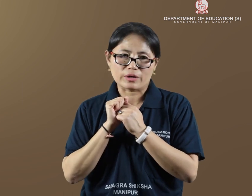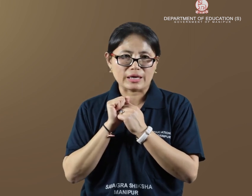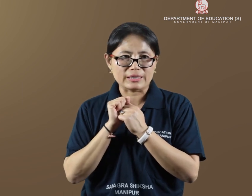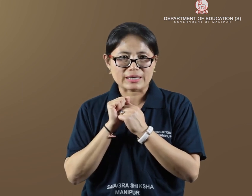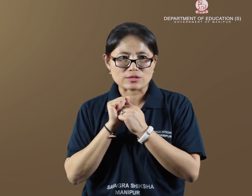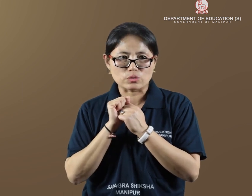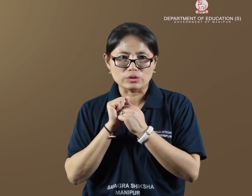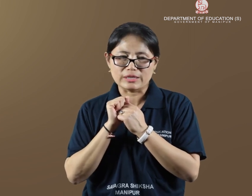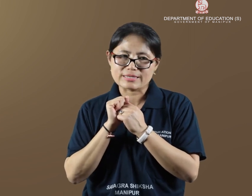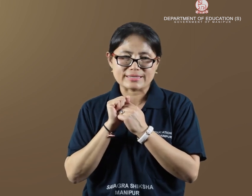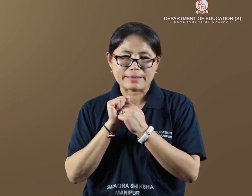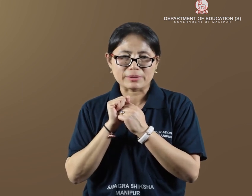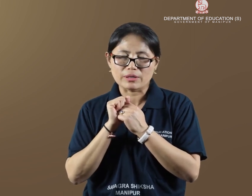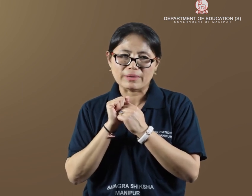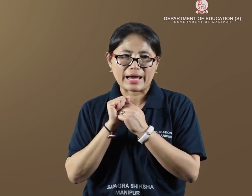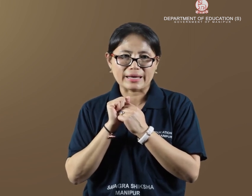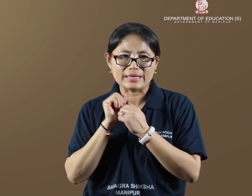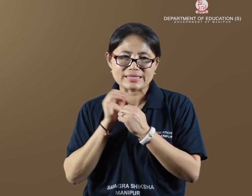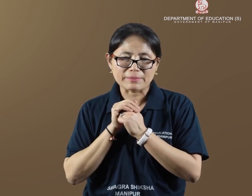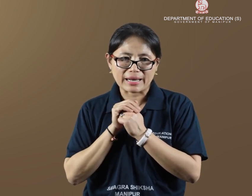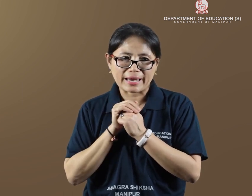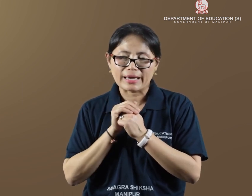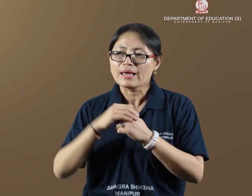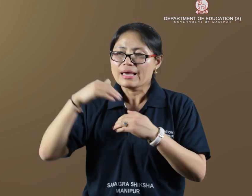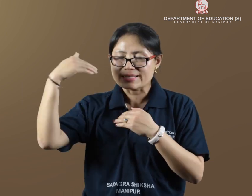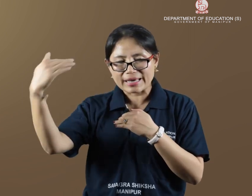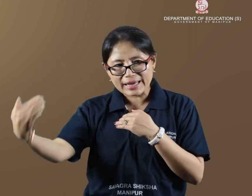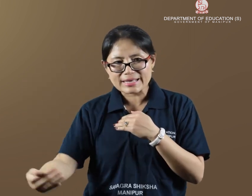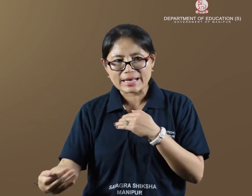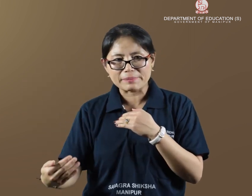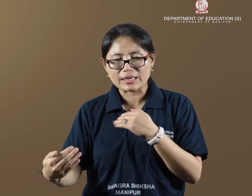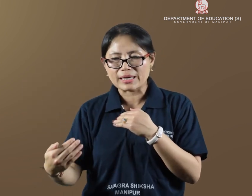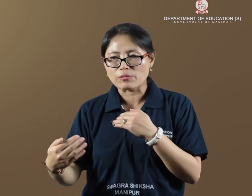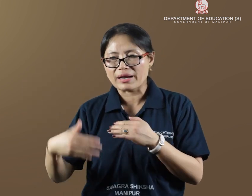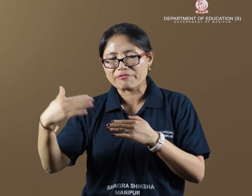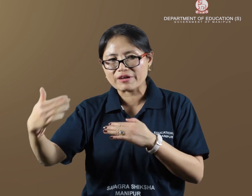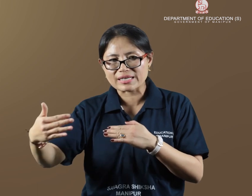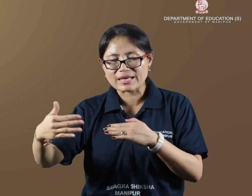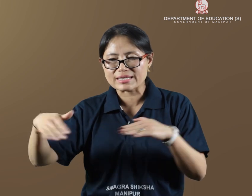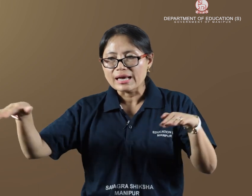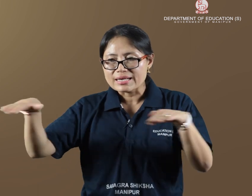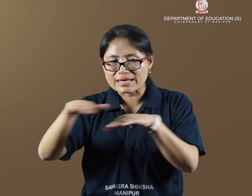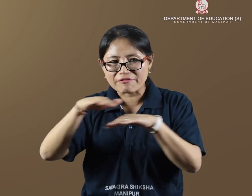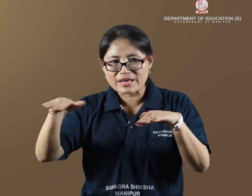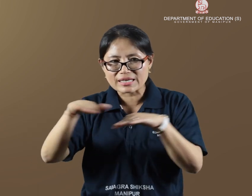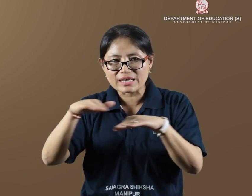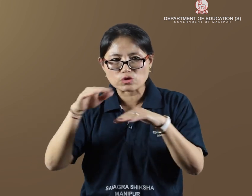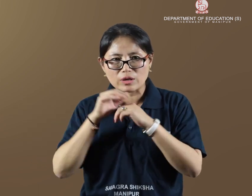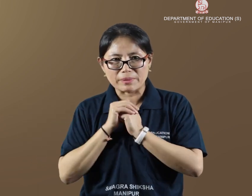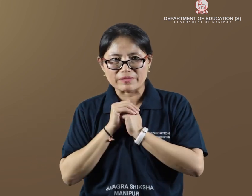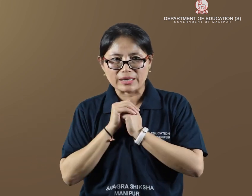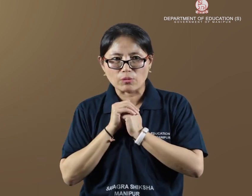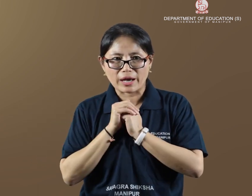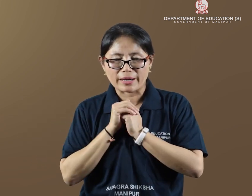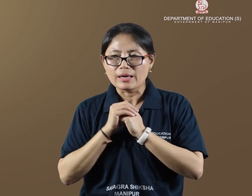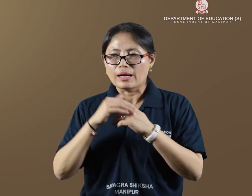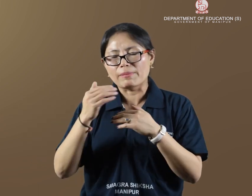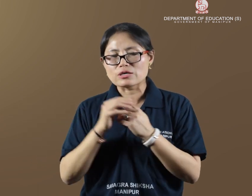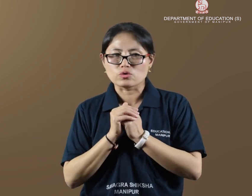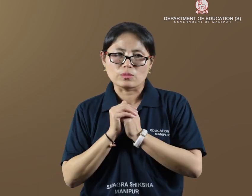okay that's good that's example do yam lai re ni jang ba lai re second example da kai ma hai re friction na se surface ani ki sokna bham da ne mu hai re ma zo mu